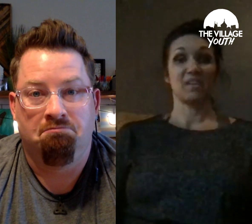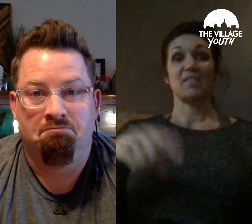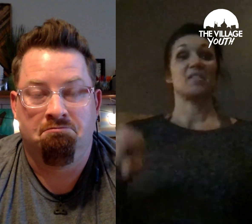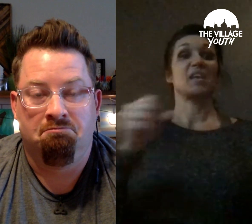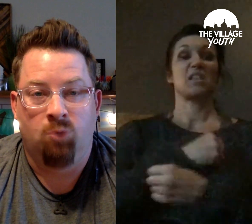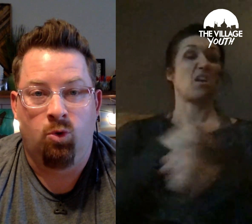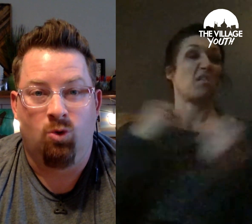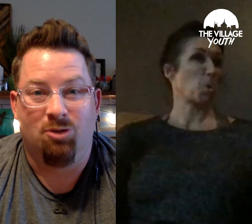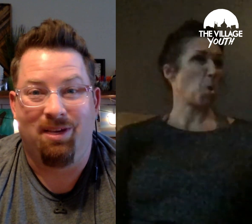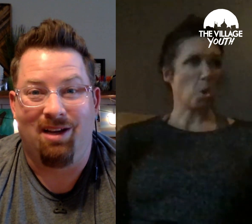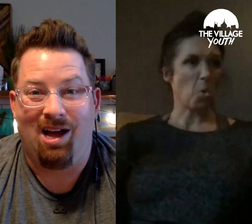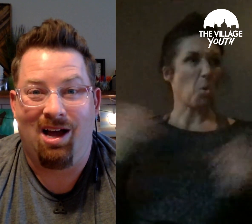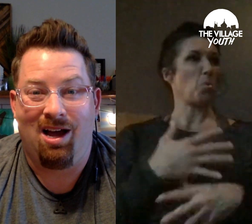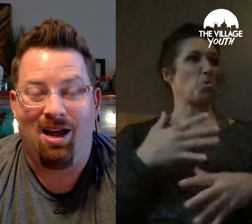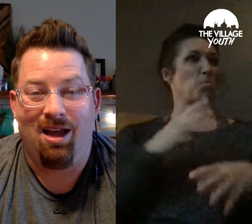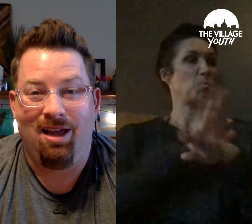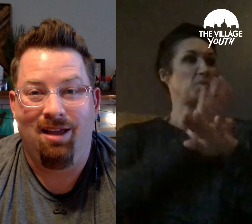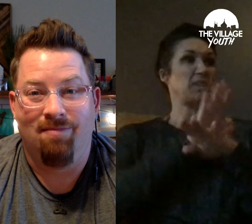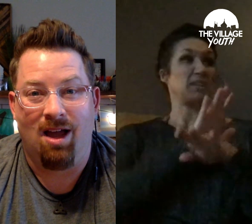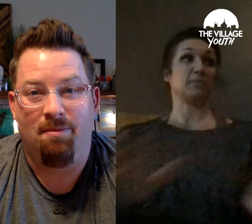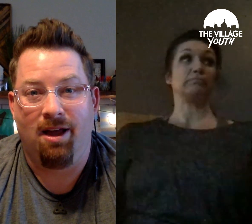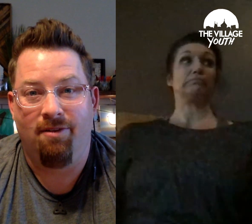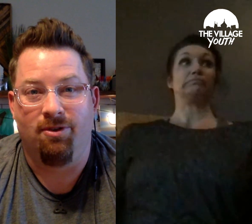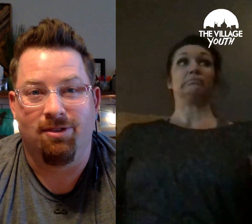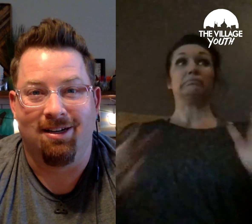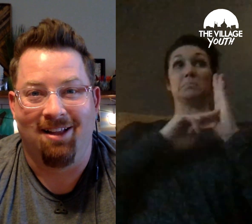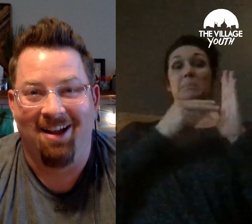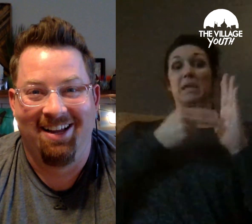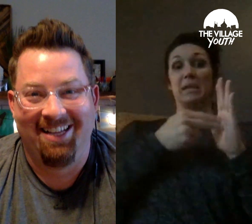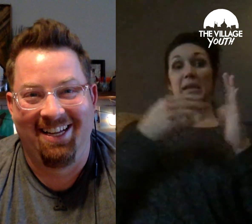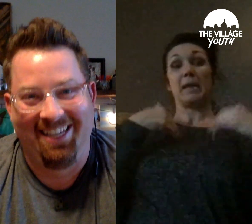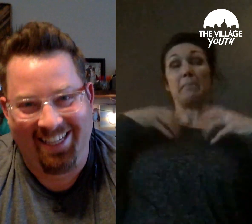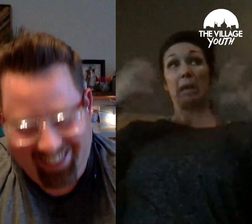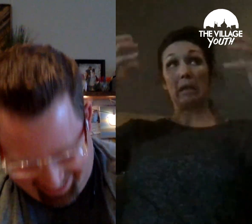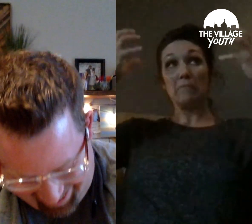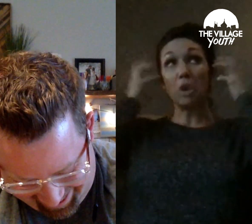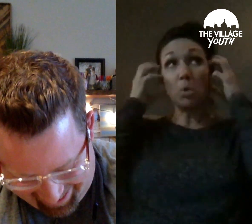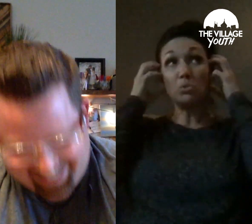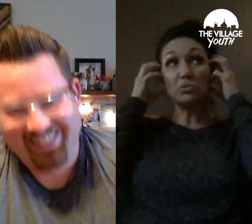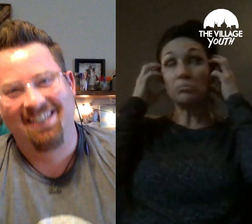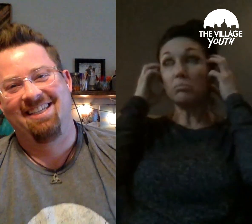movies, which meant I had my headphones in a lot.